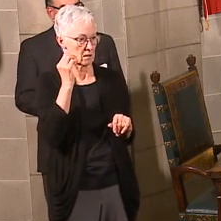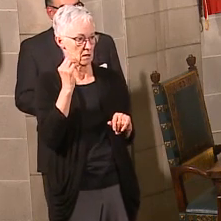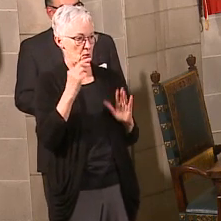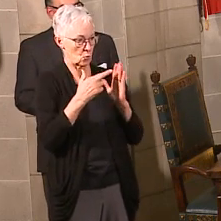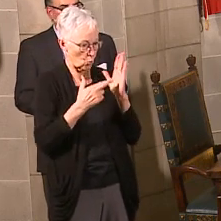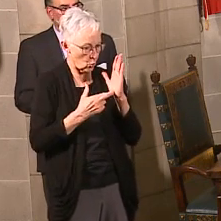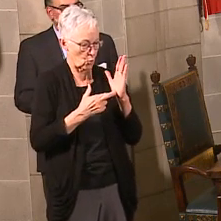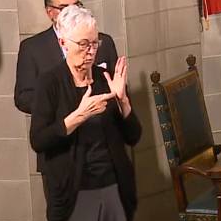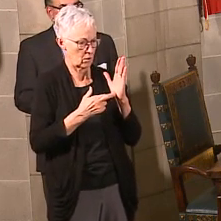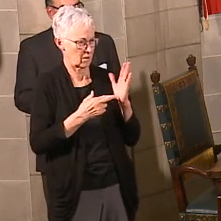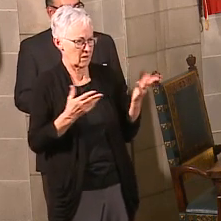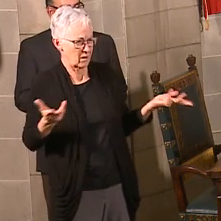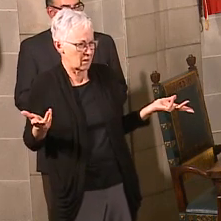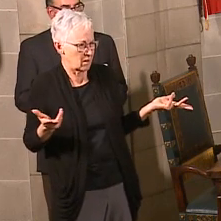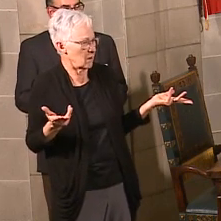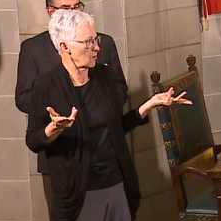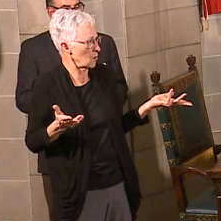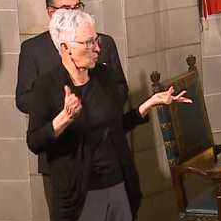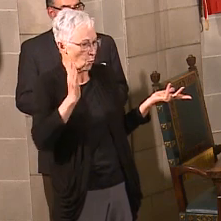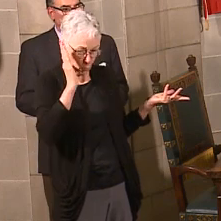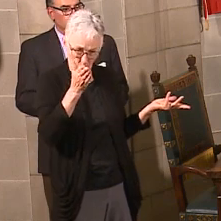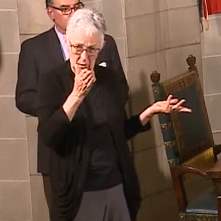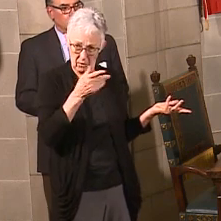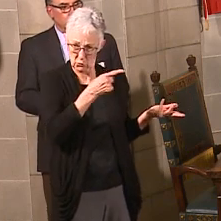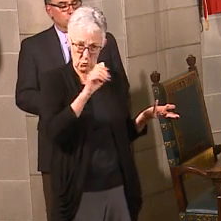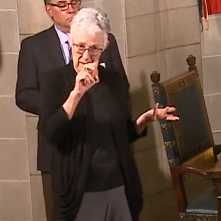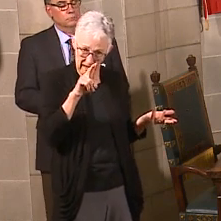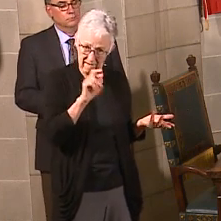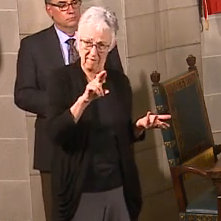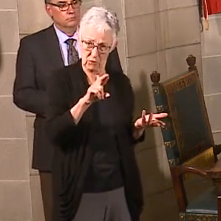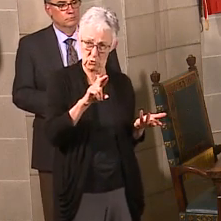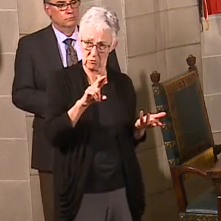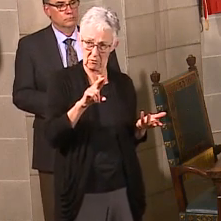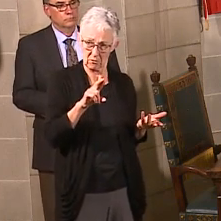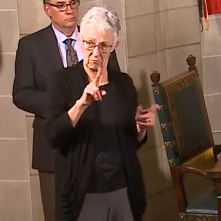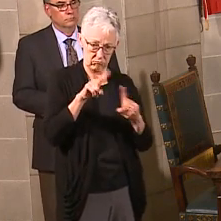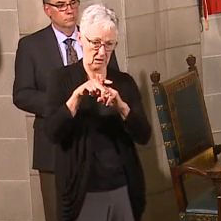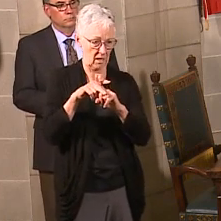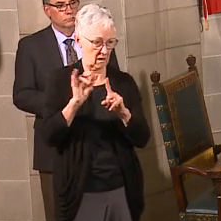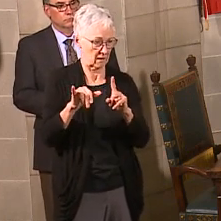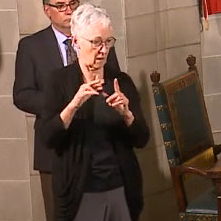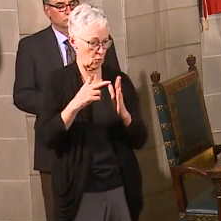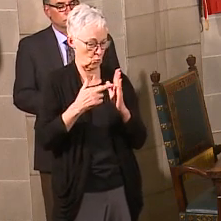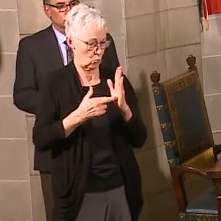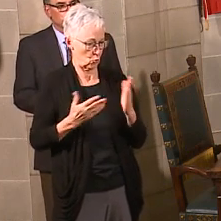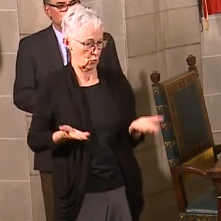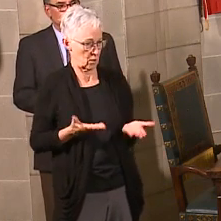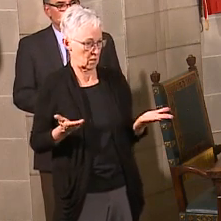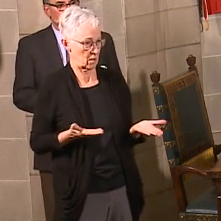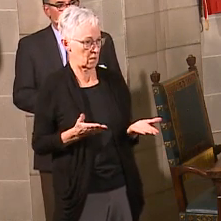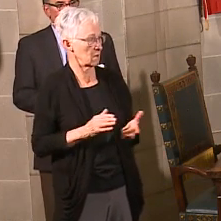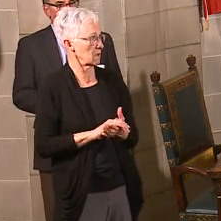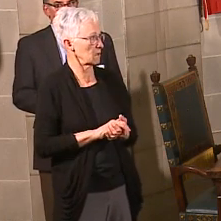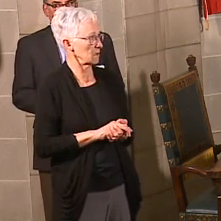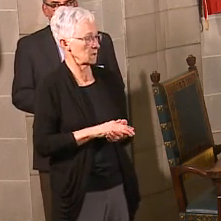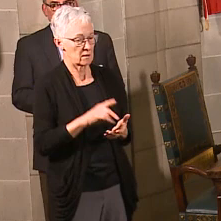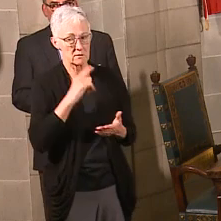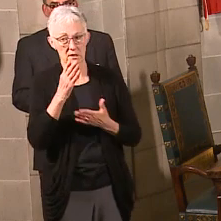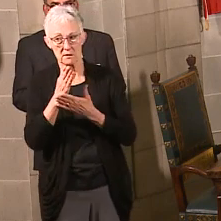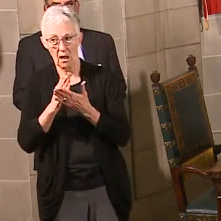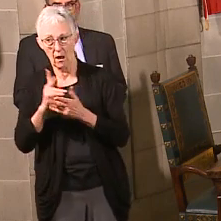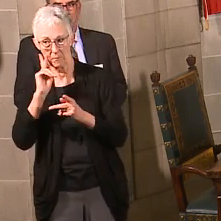telling me you got to end these restrictions, you got to end them early. So I would say there's two sides of that story, Paul. It maybe comes up in some circles, but not in